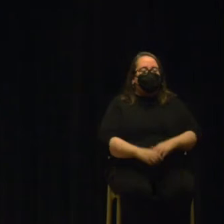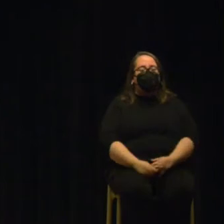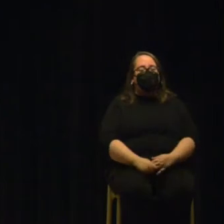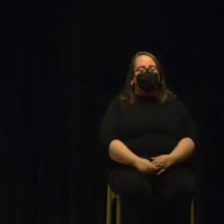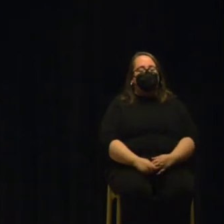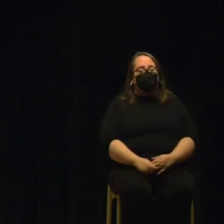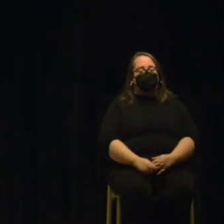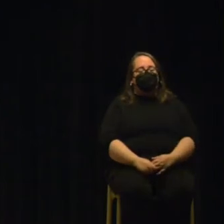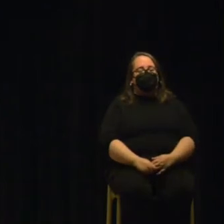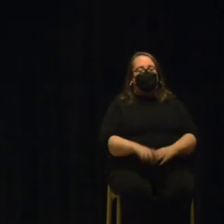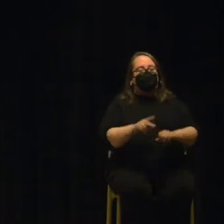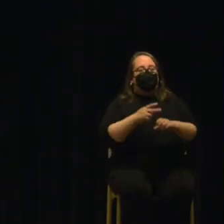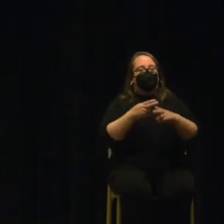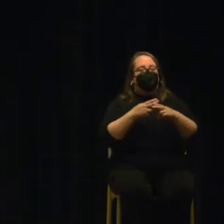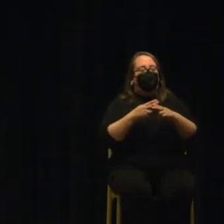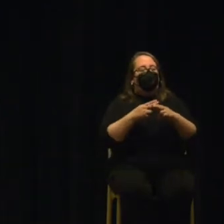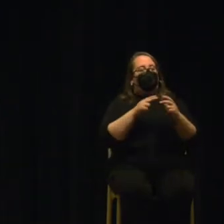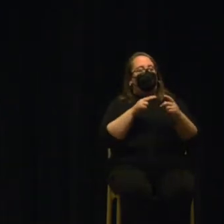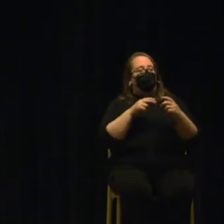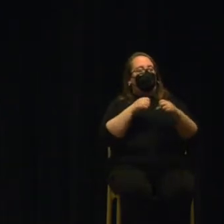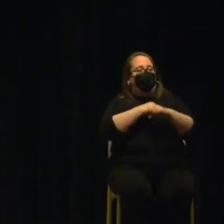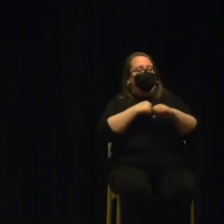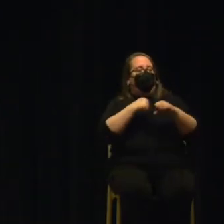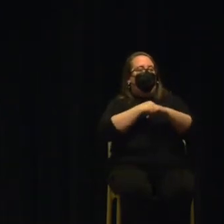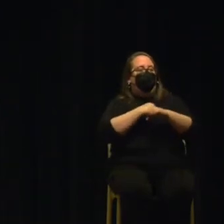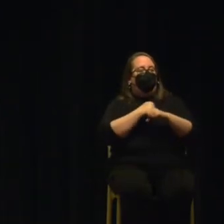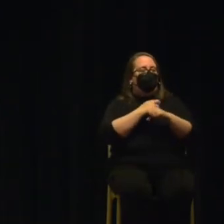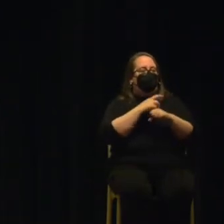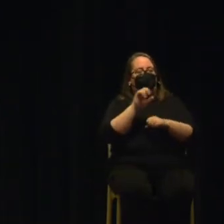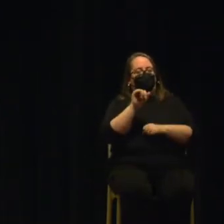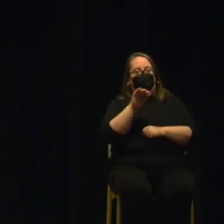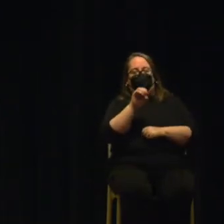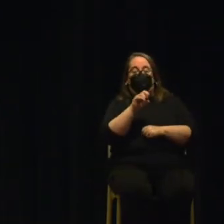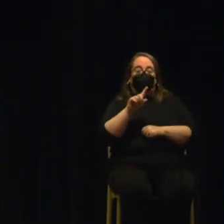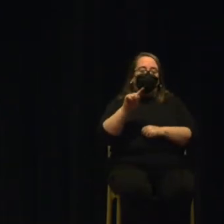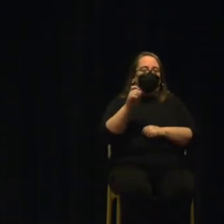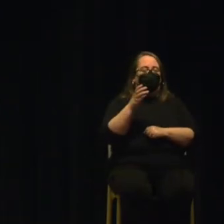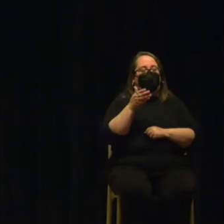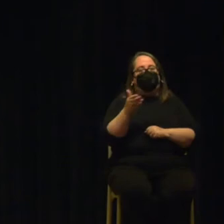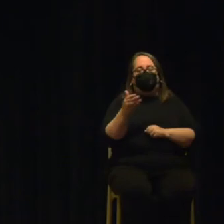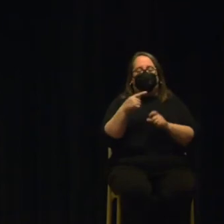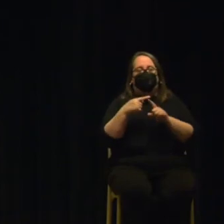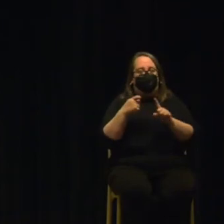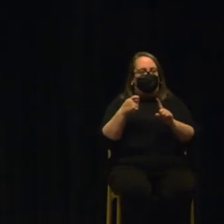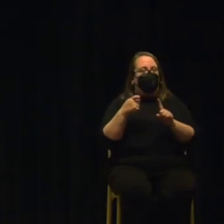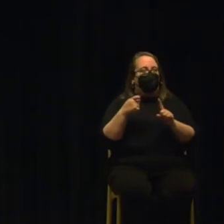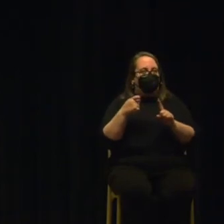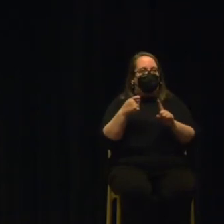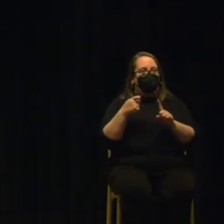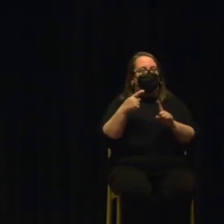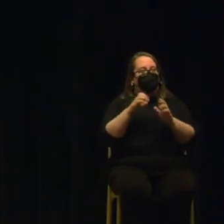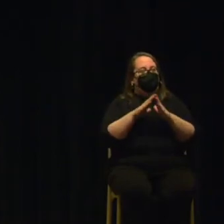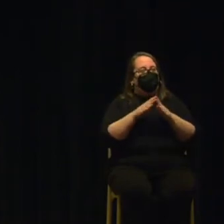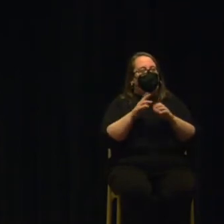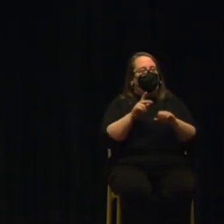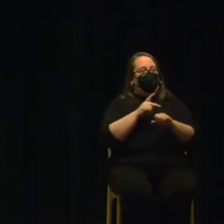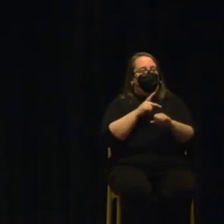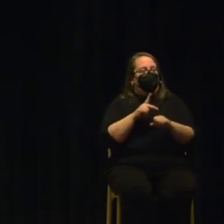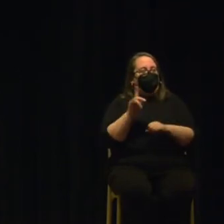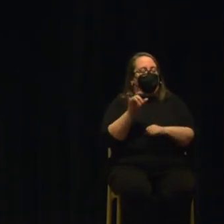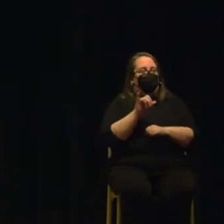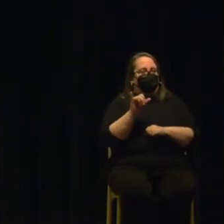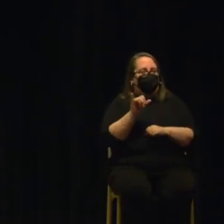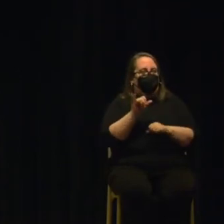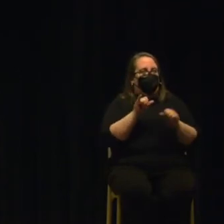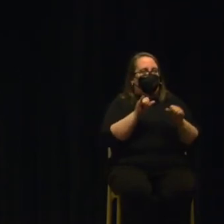is a poem called Battle Royale that starts the whole adventure. It's the only thing from this book of poetry that also